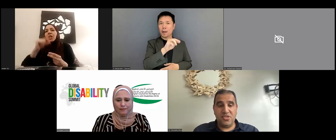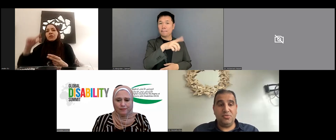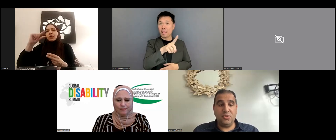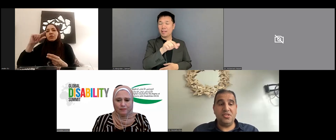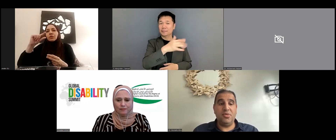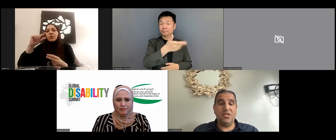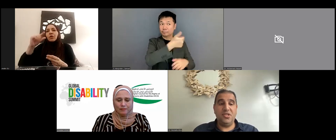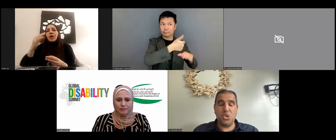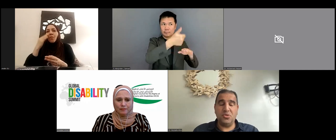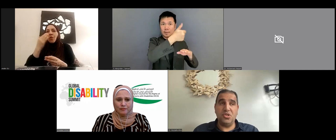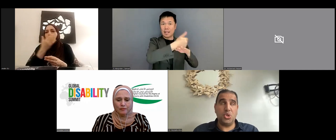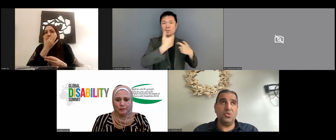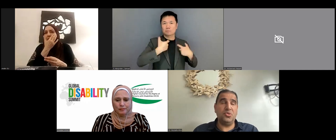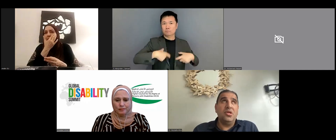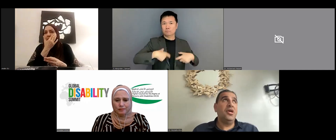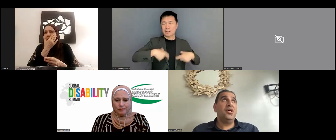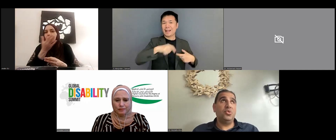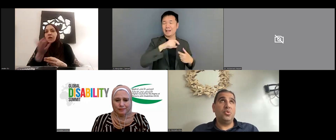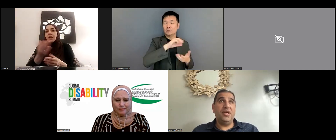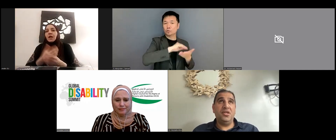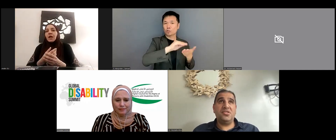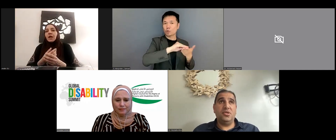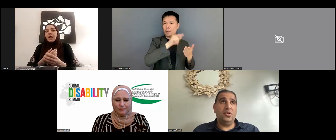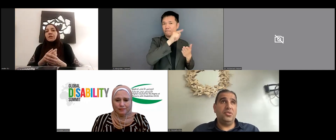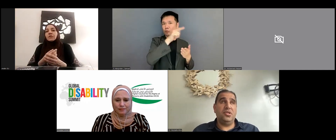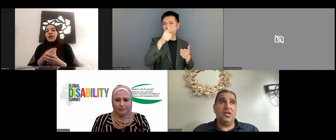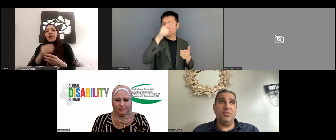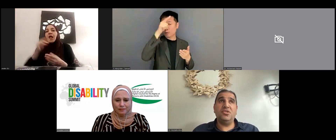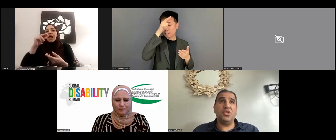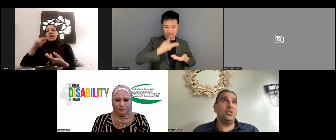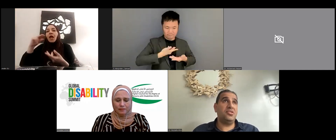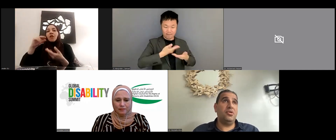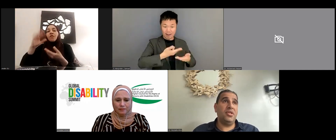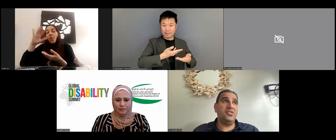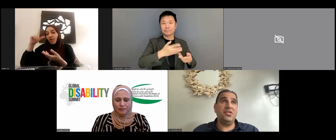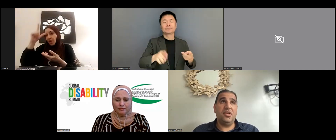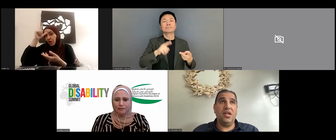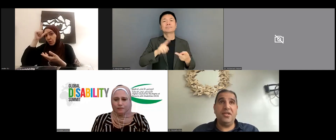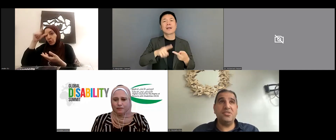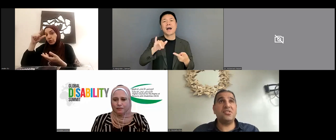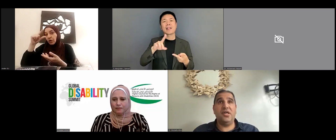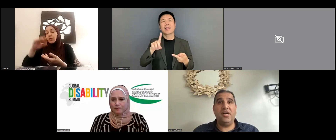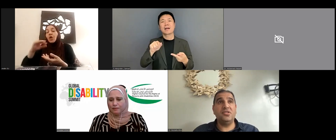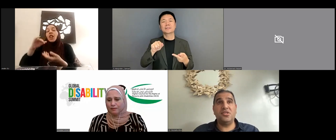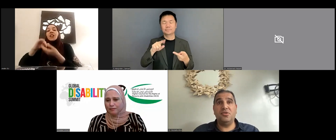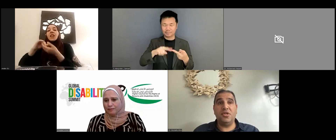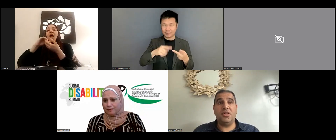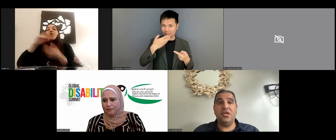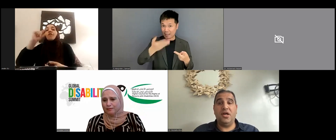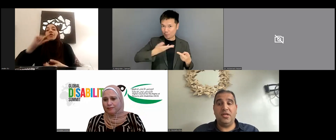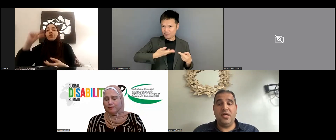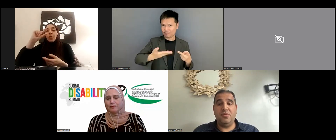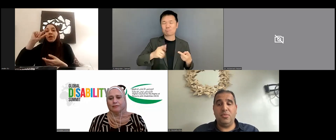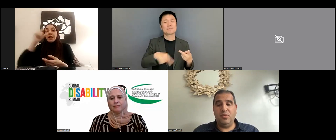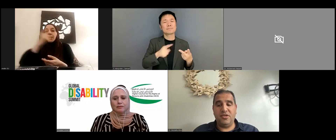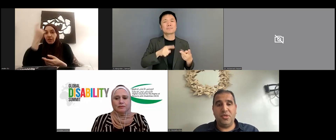National Council for Disability in Jordan, to colleagues on International Disability Alliance, and definitely